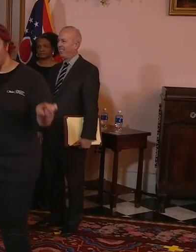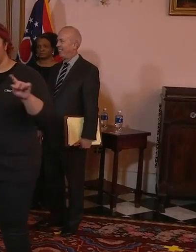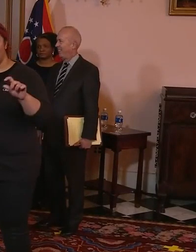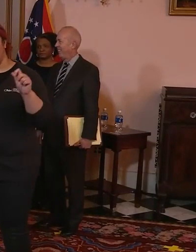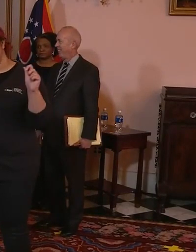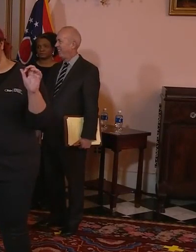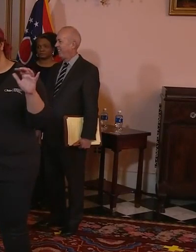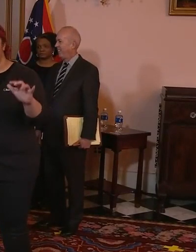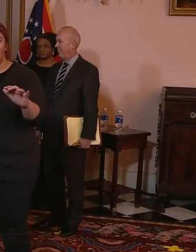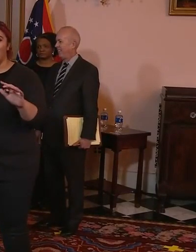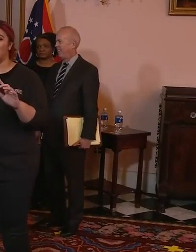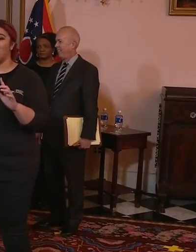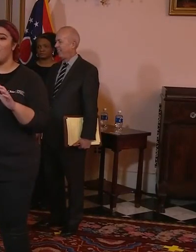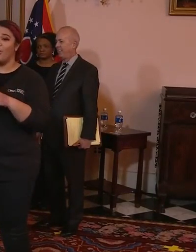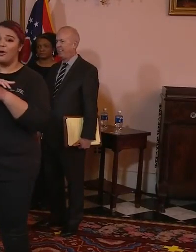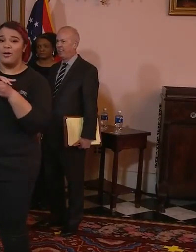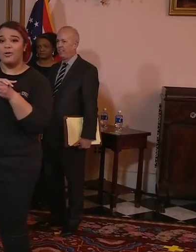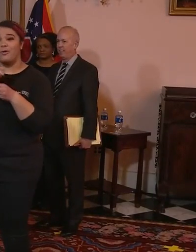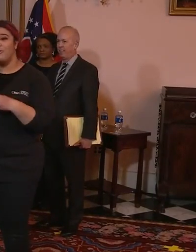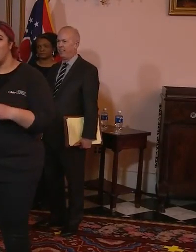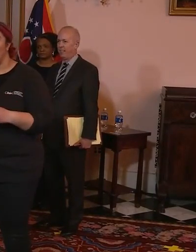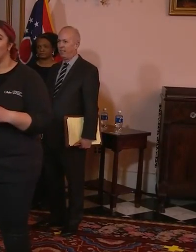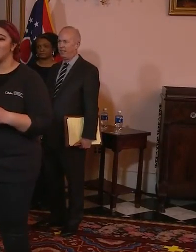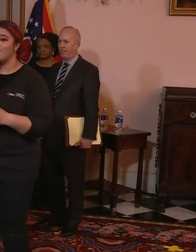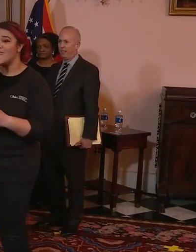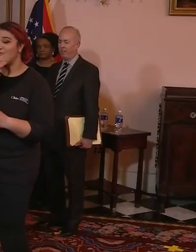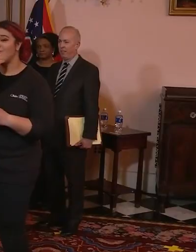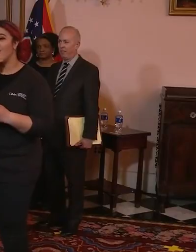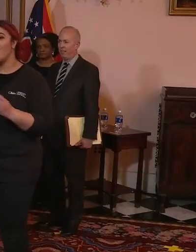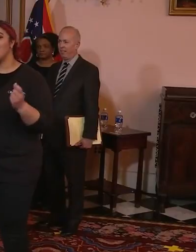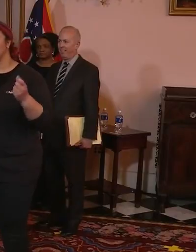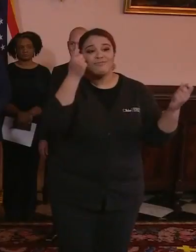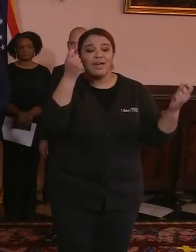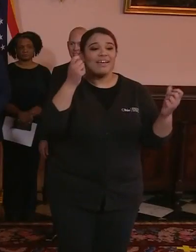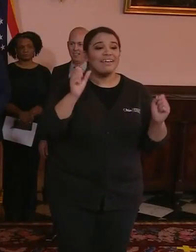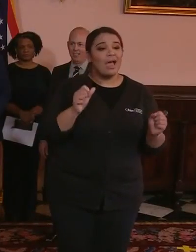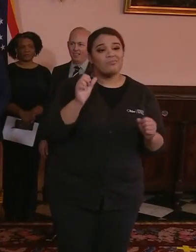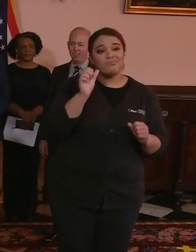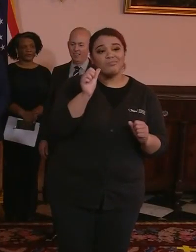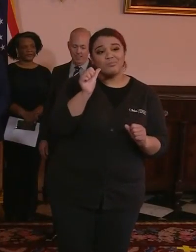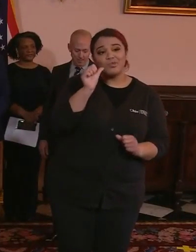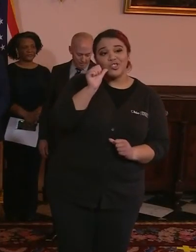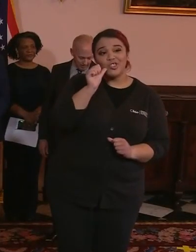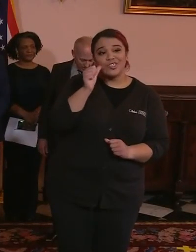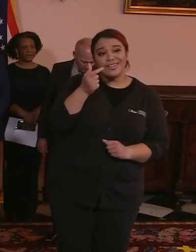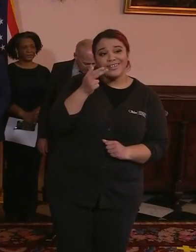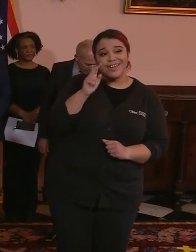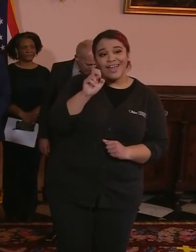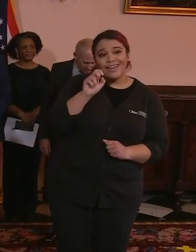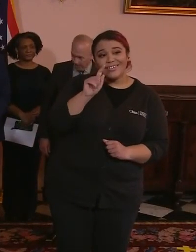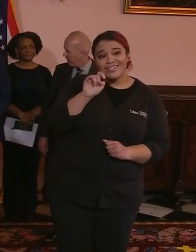restaurant, wherever they want to celebrate St. Patrick's Day, and get a Guinness or